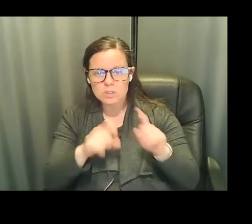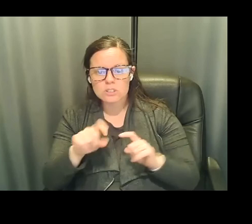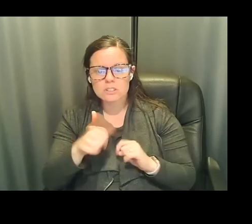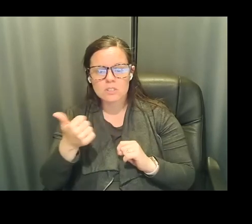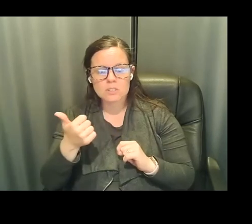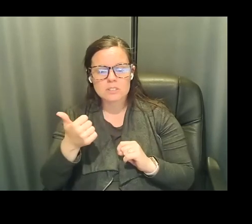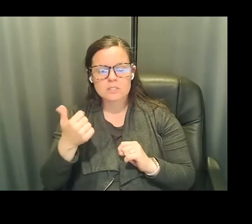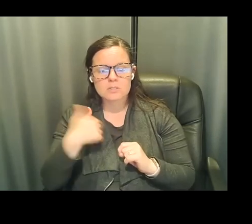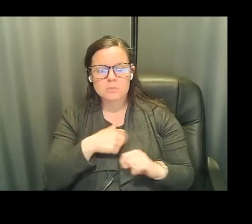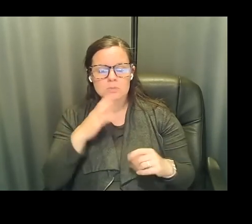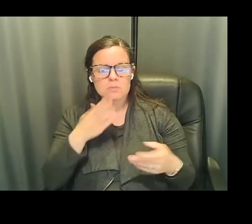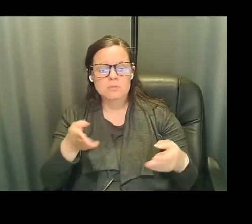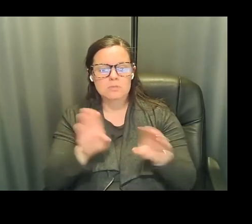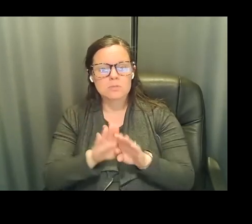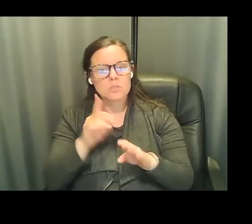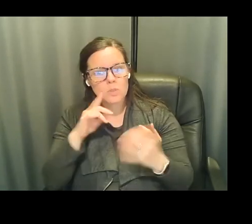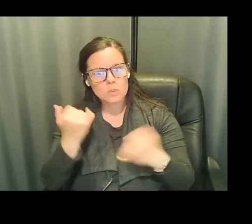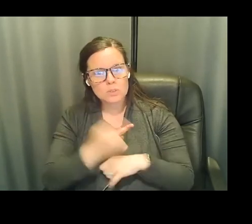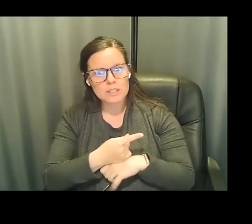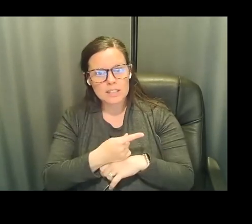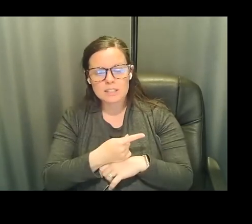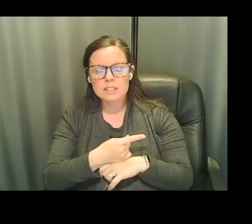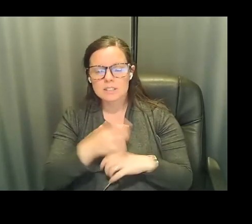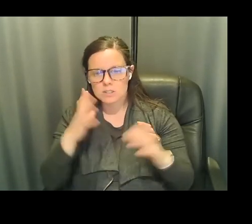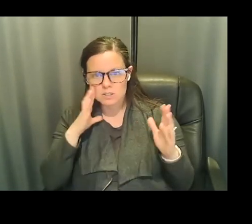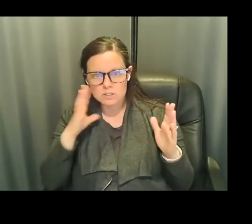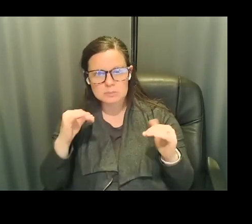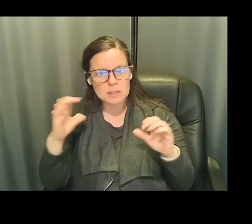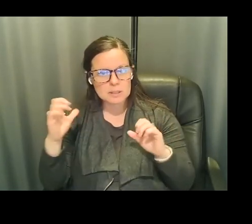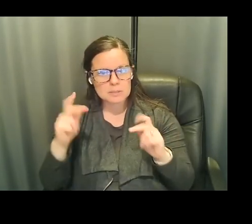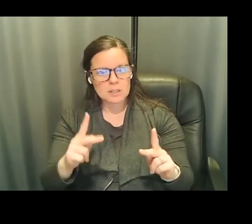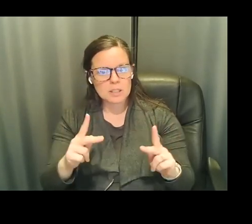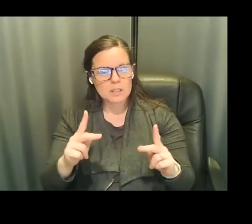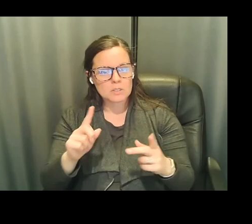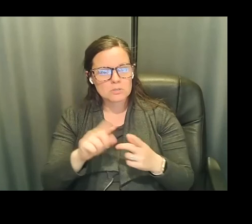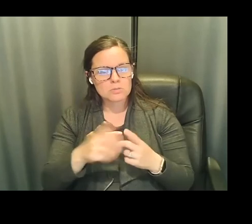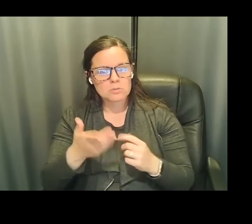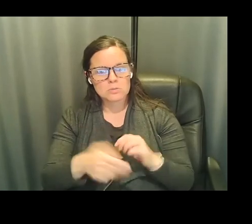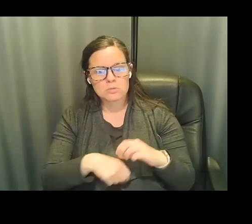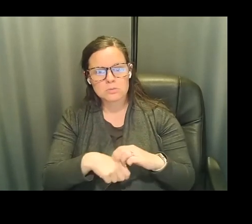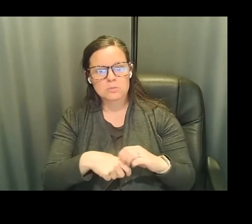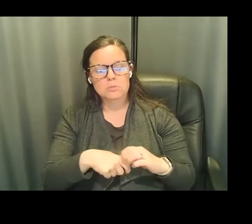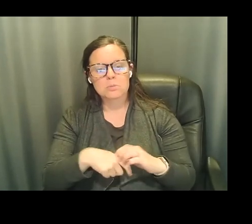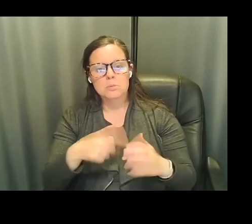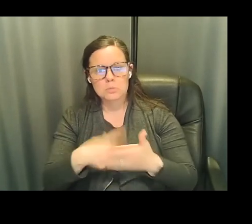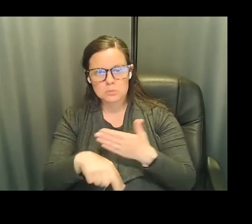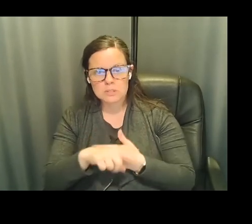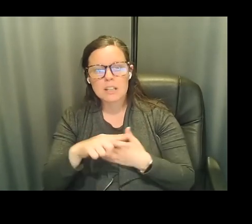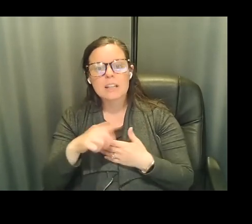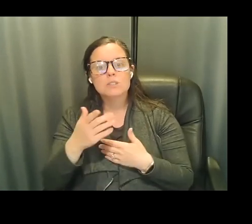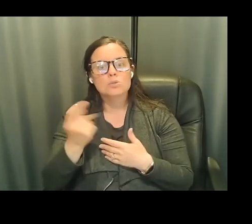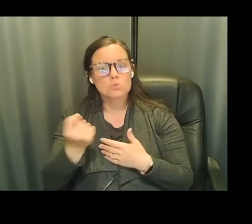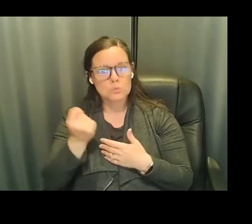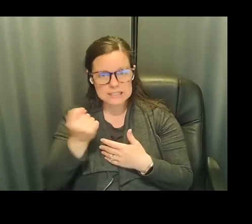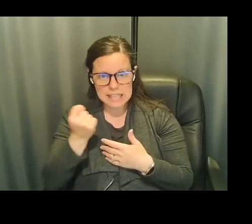we will conclude for today. We expect to come back to you next Tuesday. And in the meantime, a